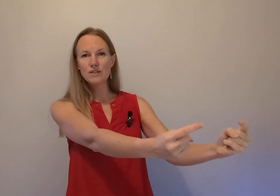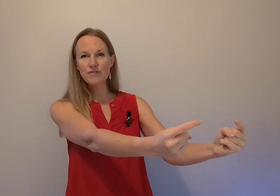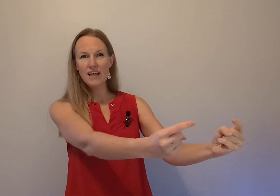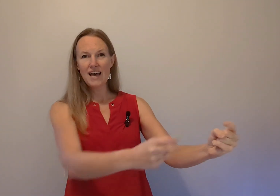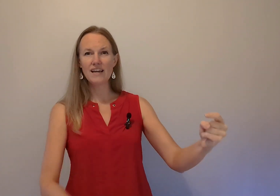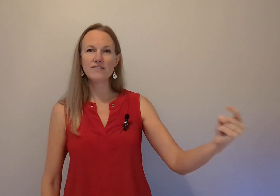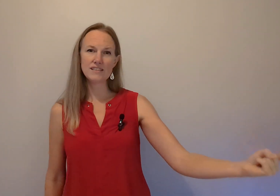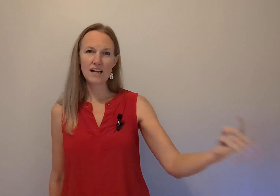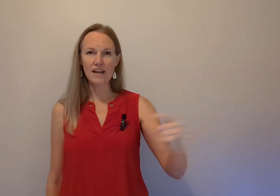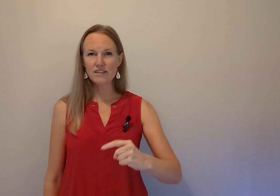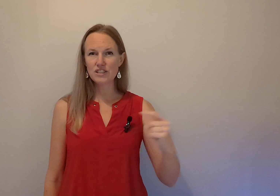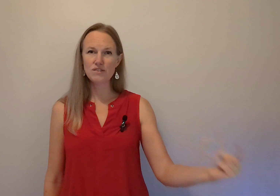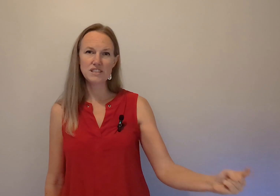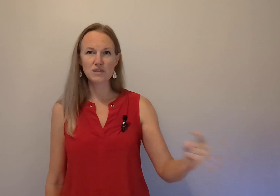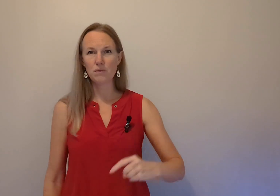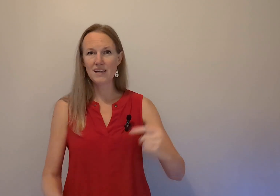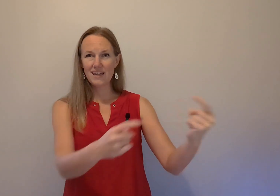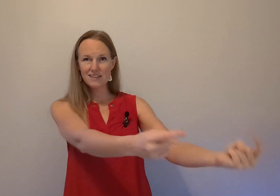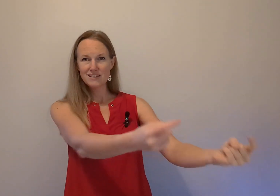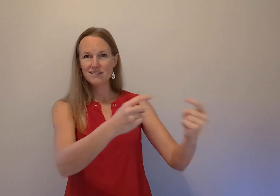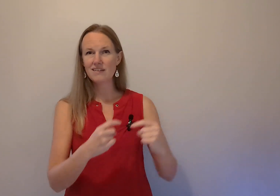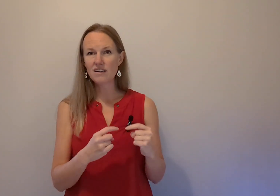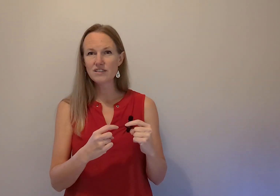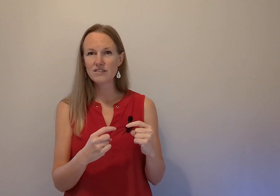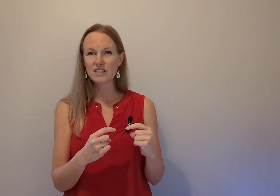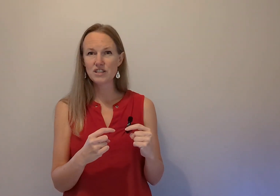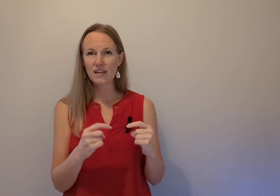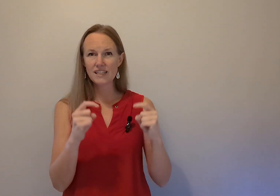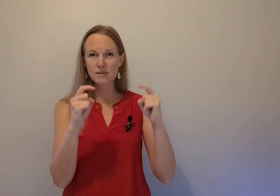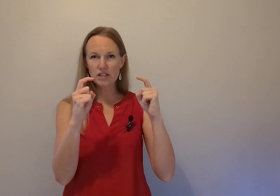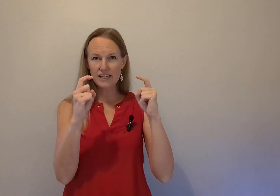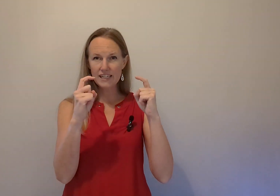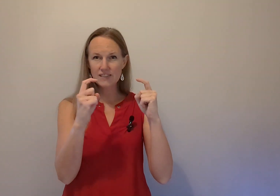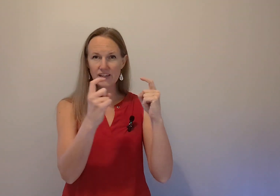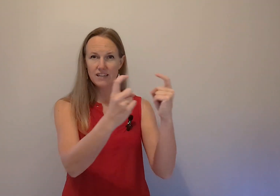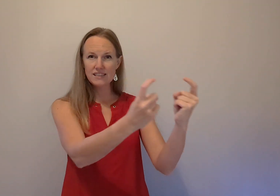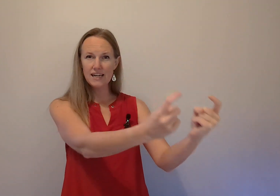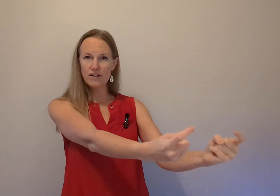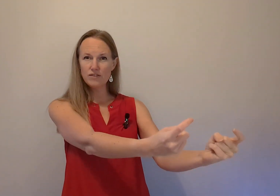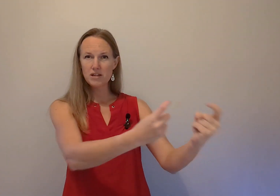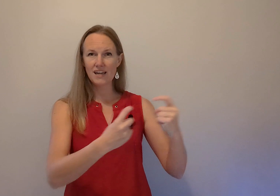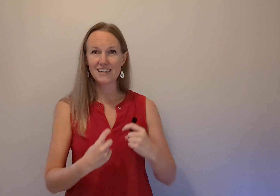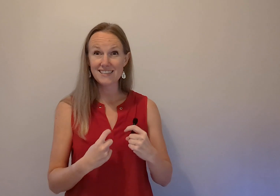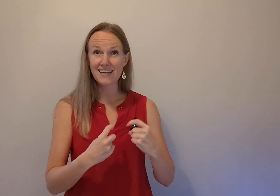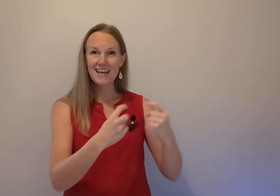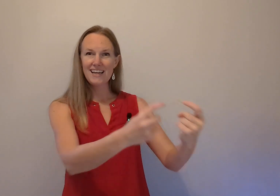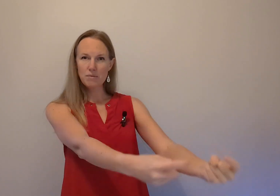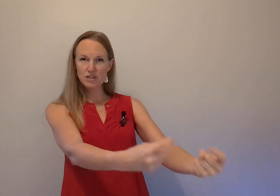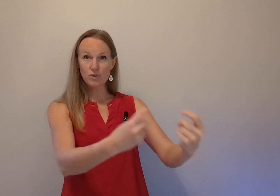for that, I used to do it just one hand. Also do it 2 hands, but your index finger is kind of out from your hand, coming towards